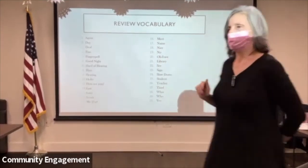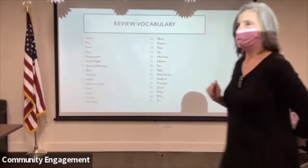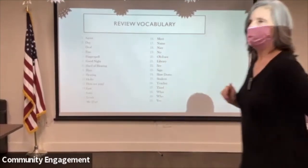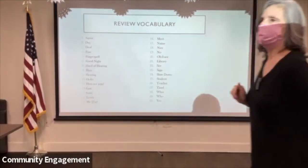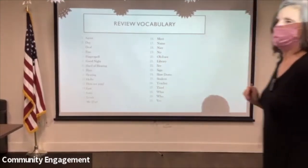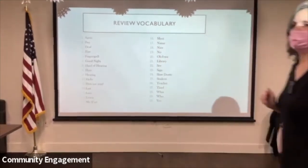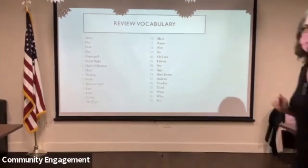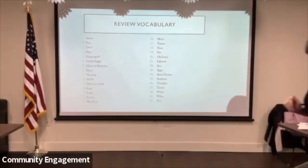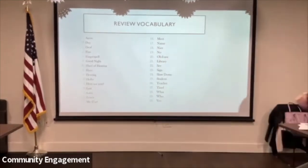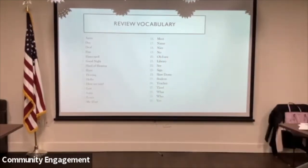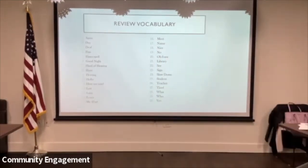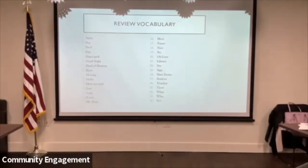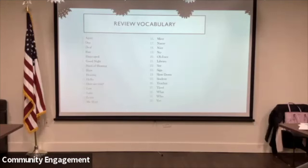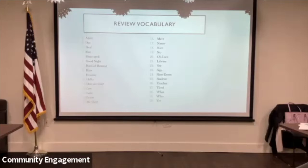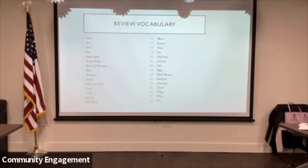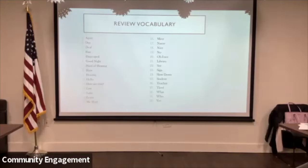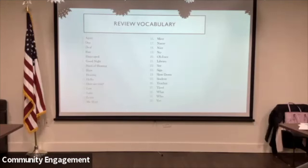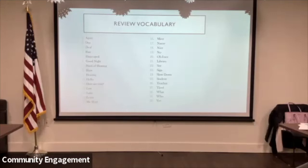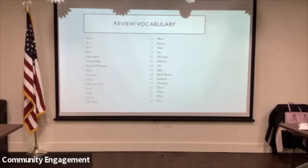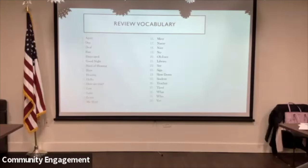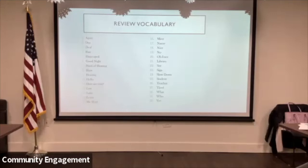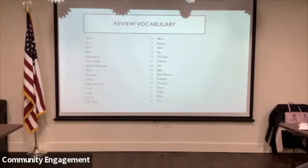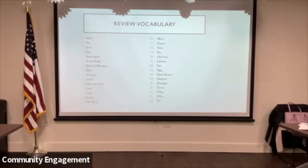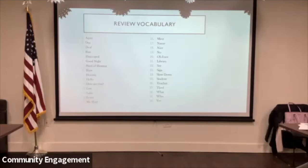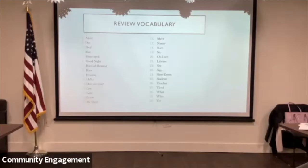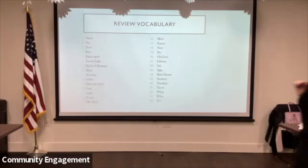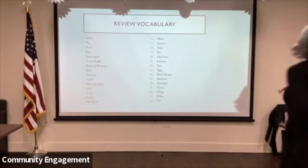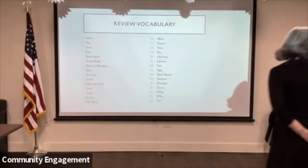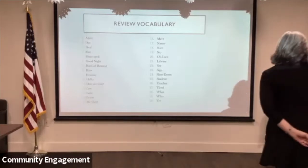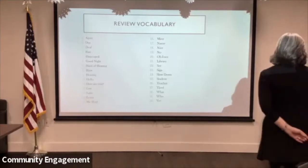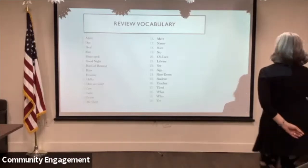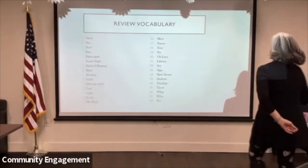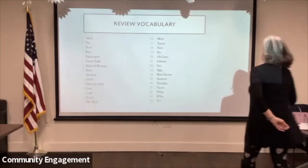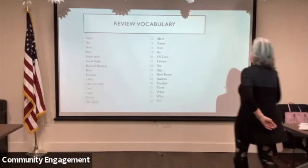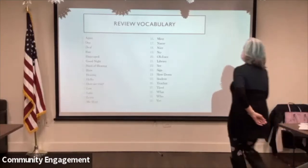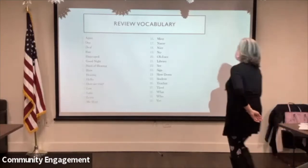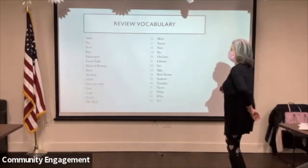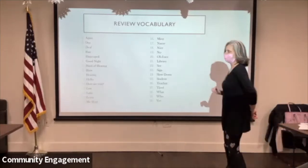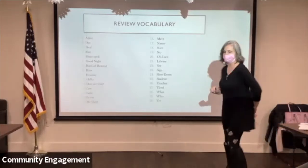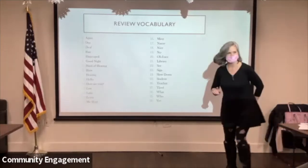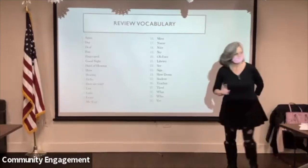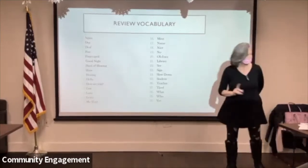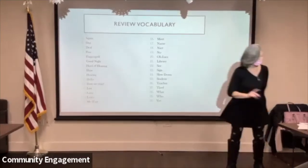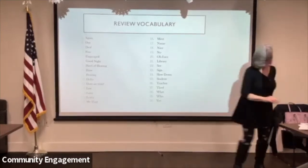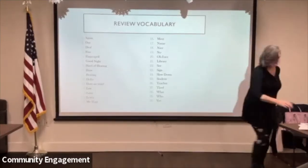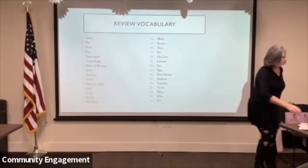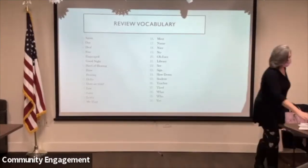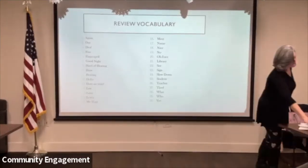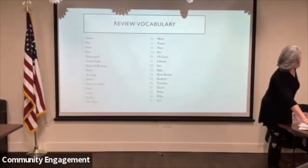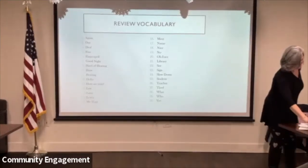again? There's gonna be a test at the end of this. No, just kidding. Just wanted to see if you were paying attention. No